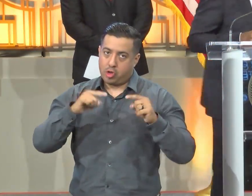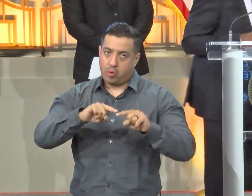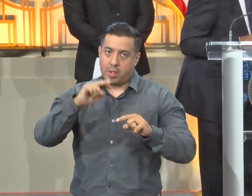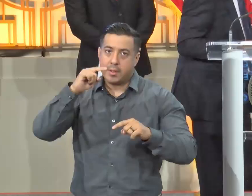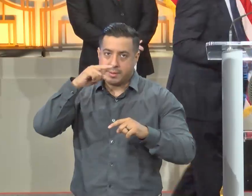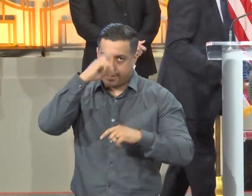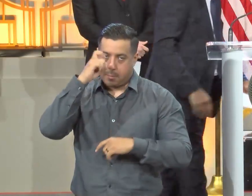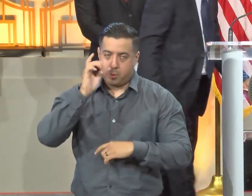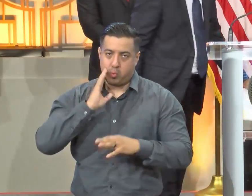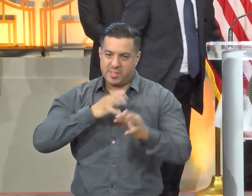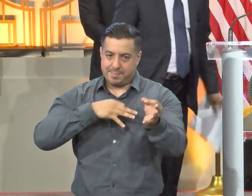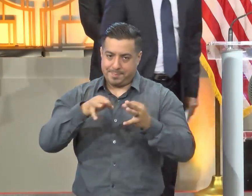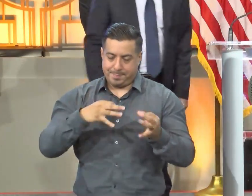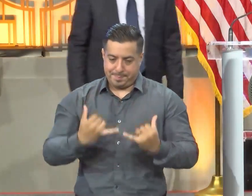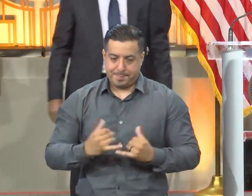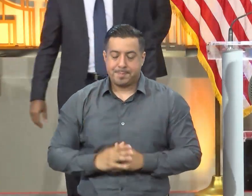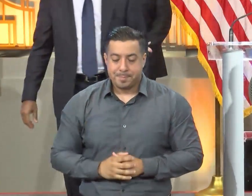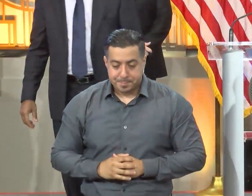Persse.